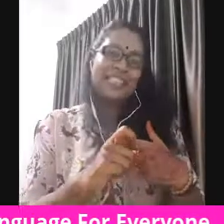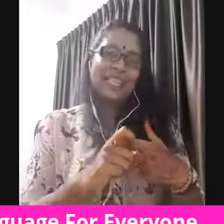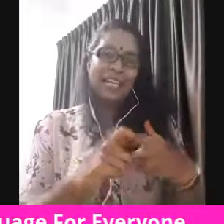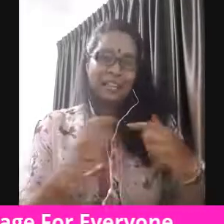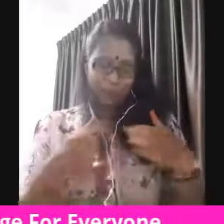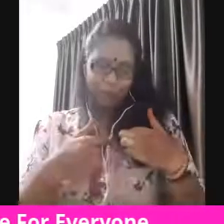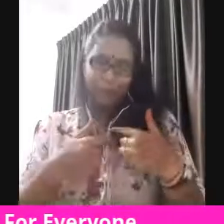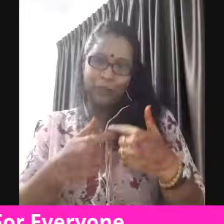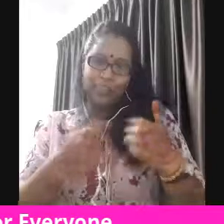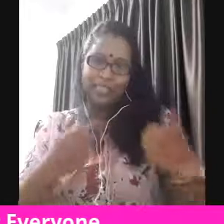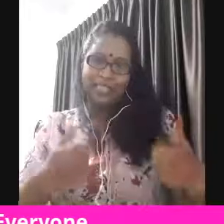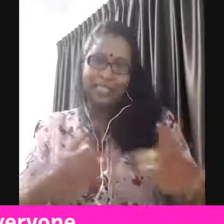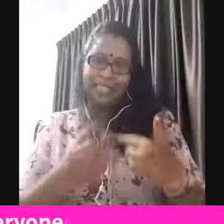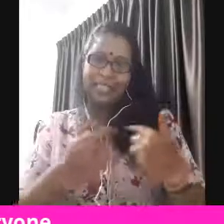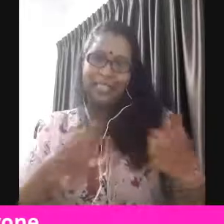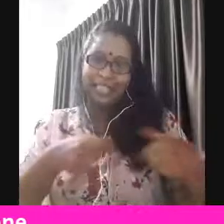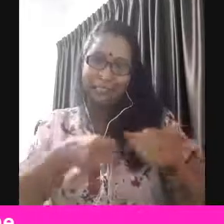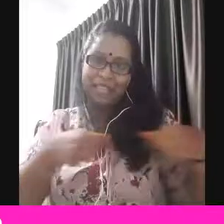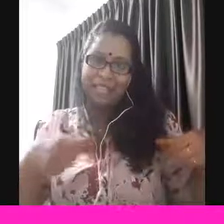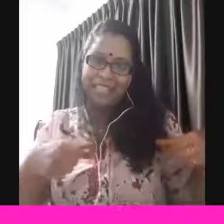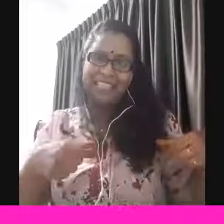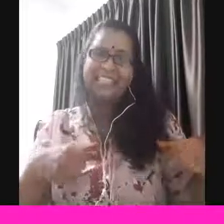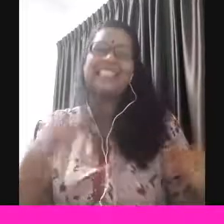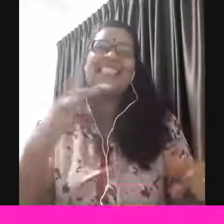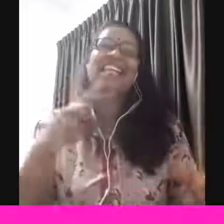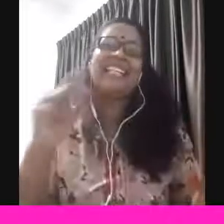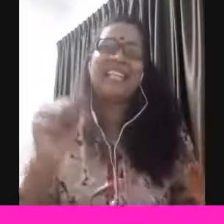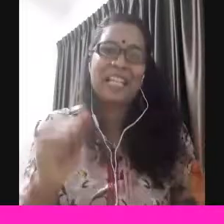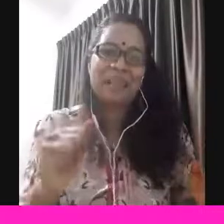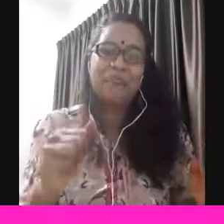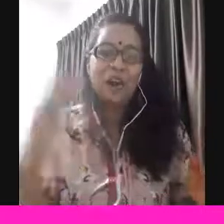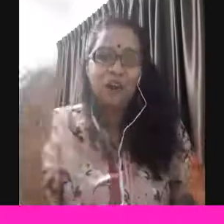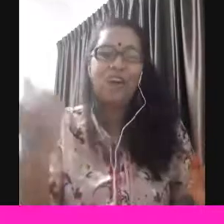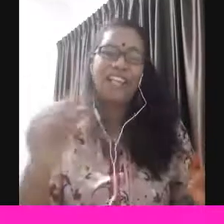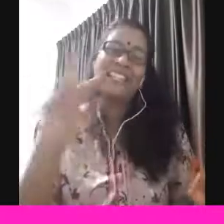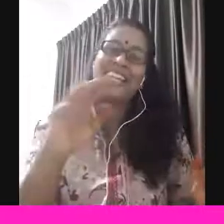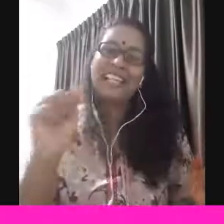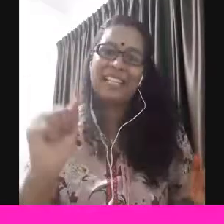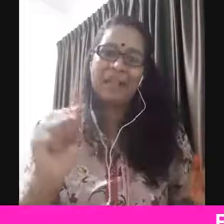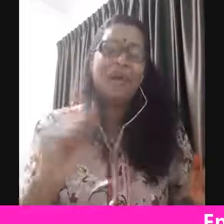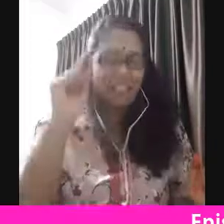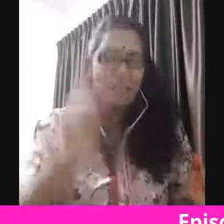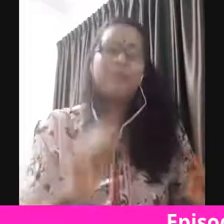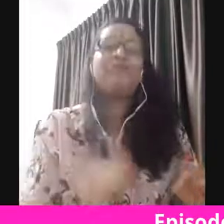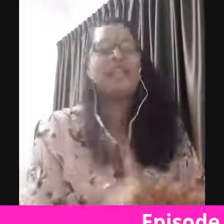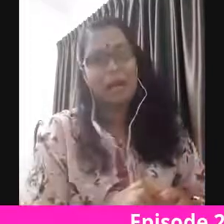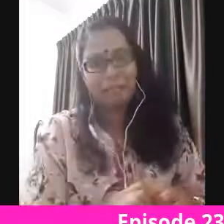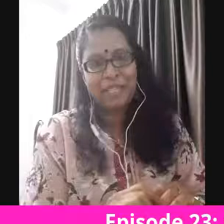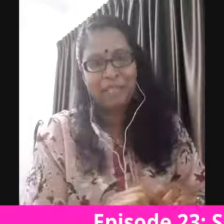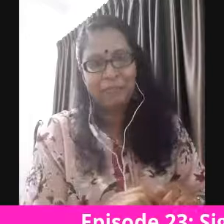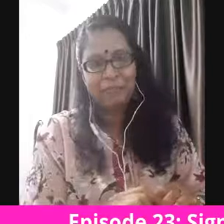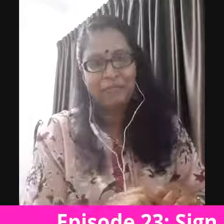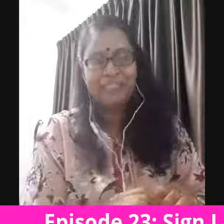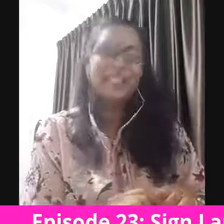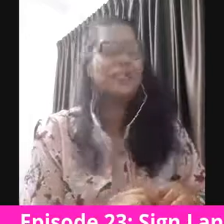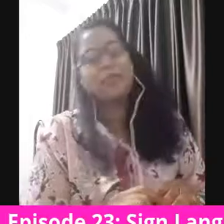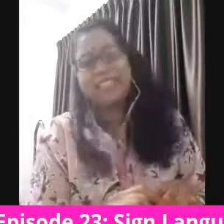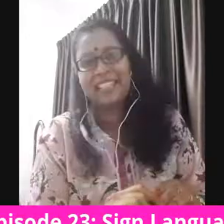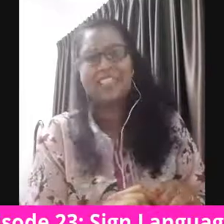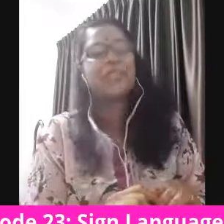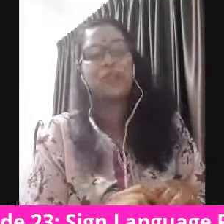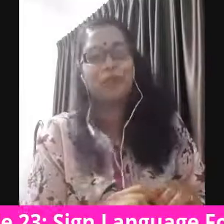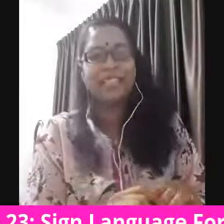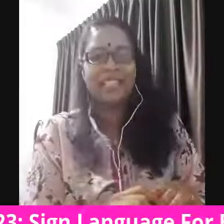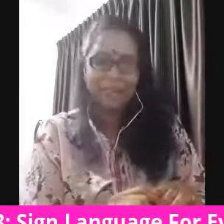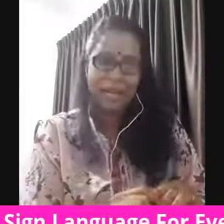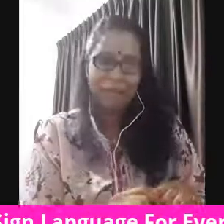So just Mhm. when you see the name tag, just sign their name, call and sign their name. They will be very happy. Just Okay.